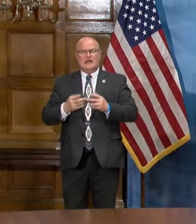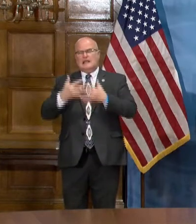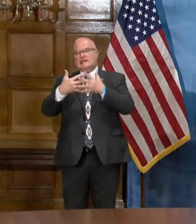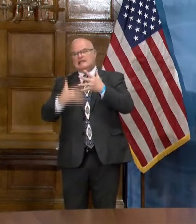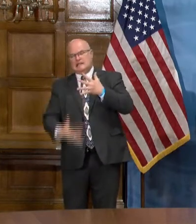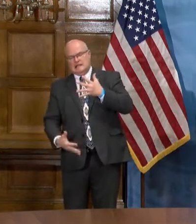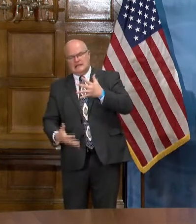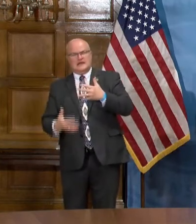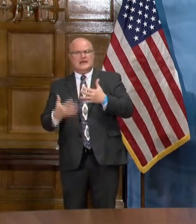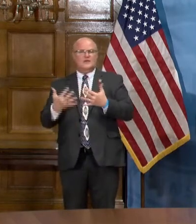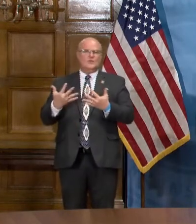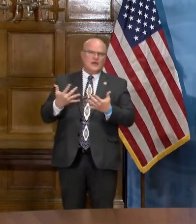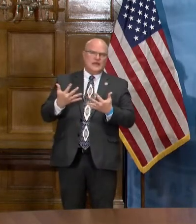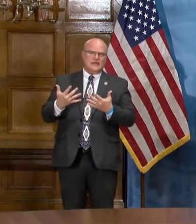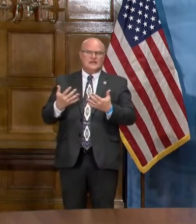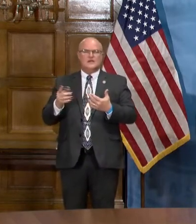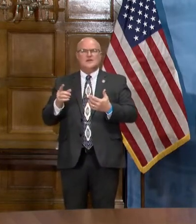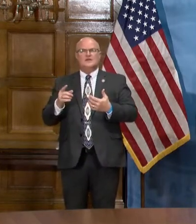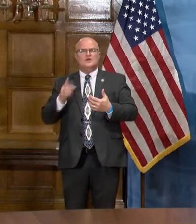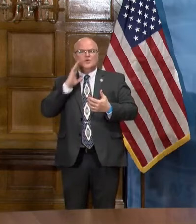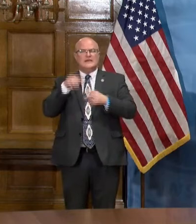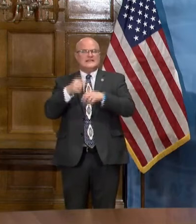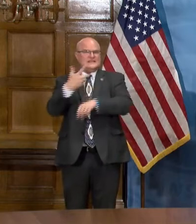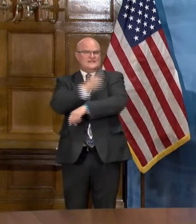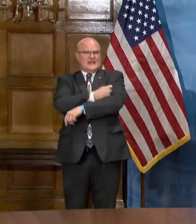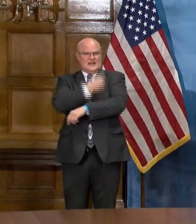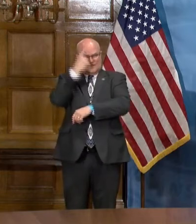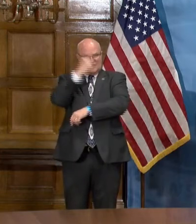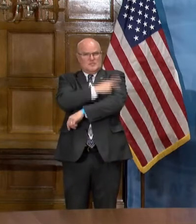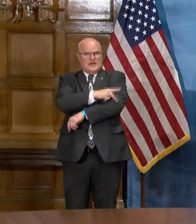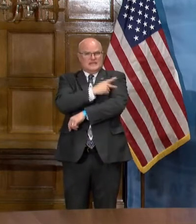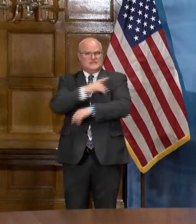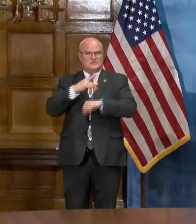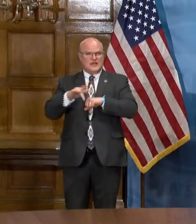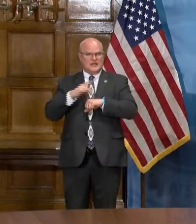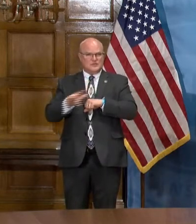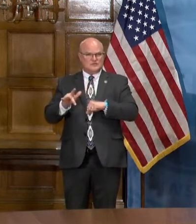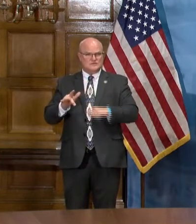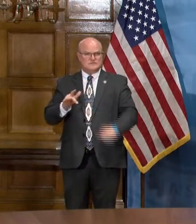are 70. Is there any update on if and when these clinics will get these vaccines for patients who are eligible?